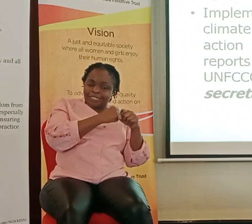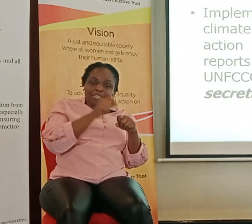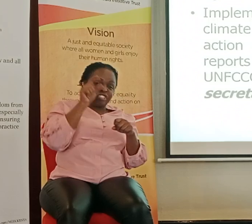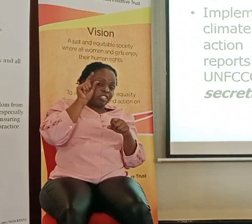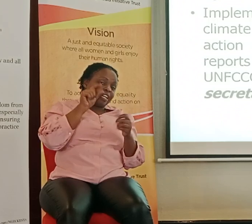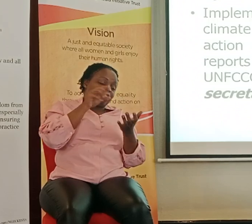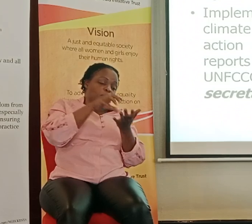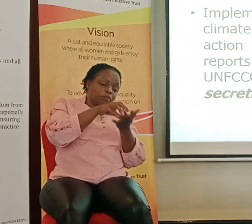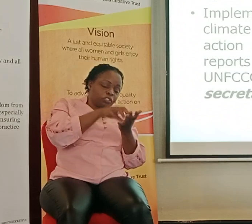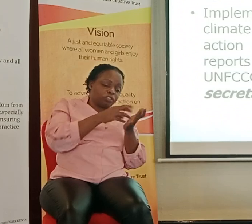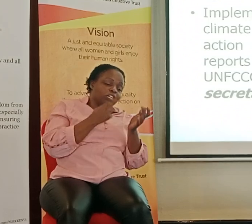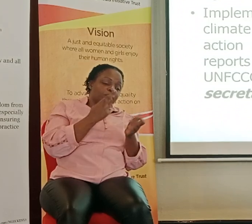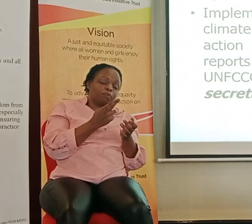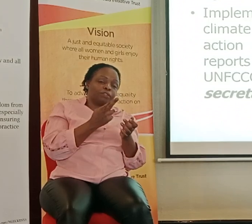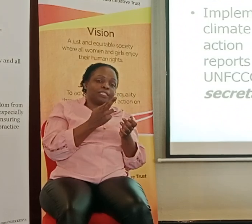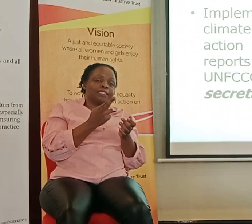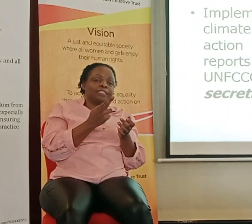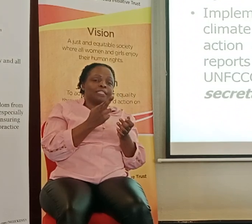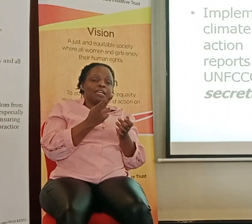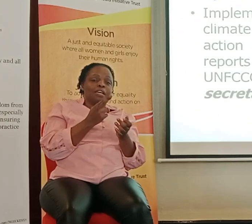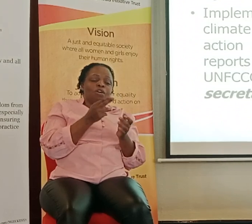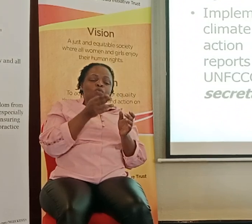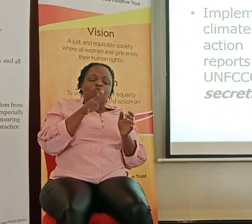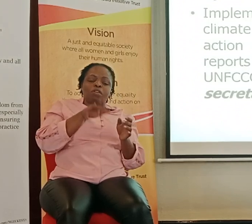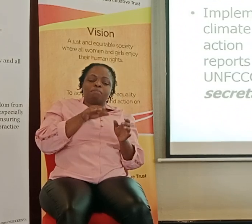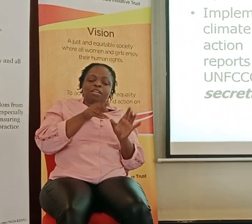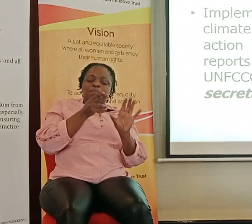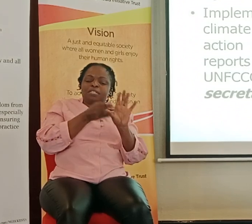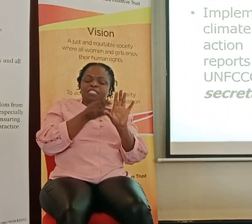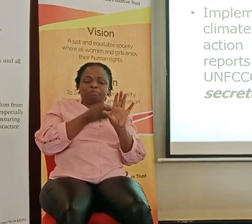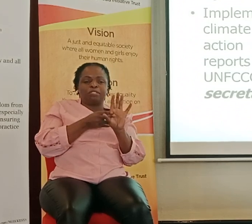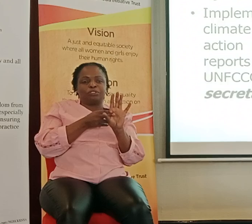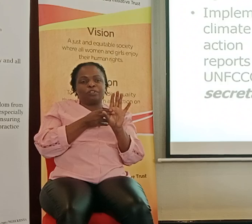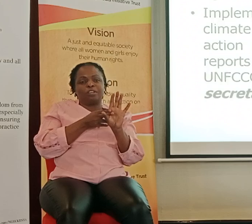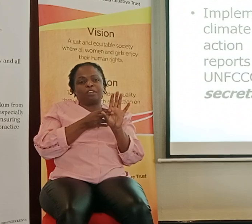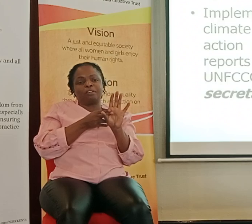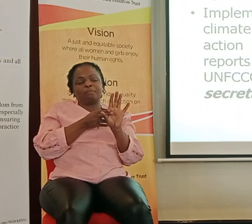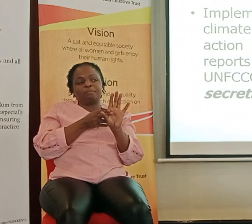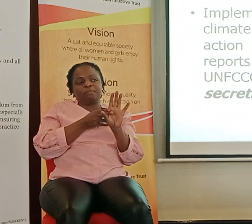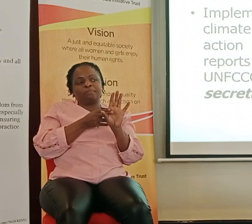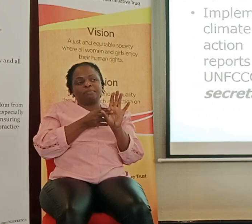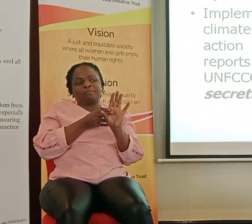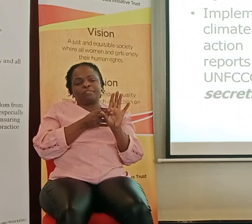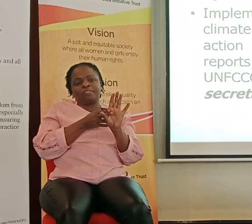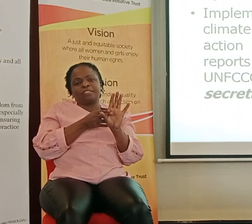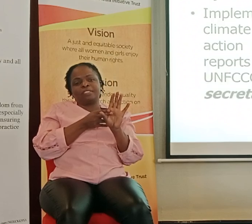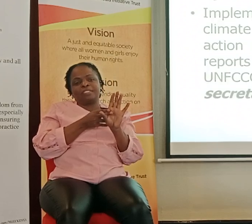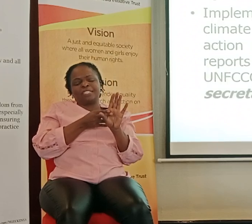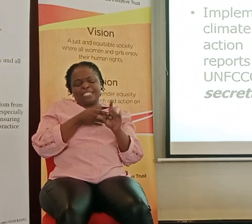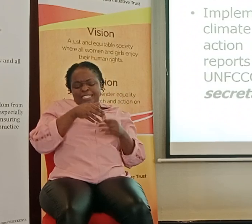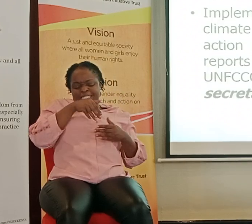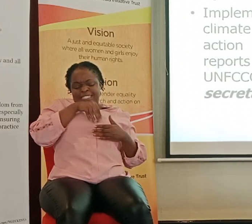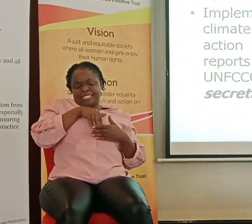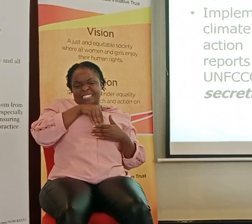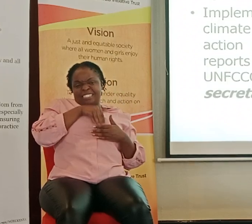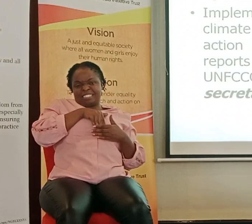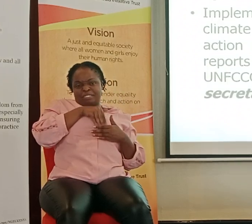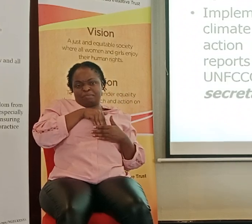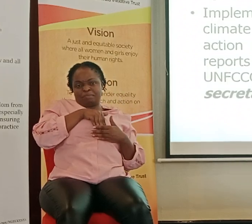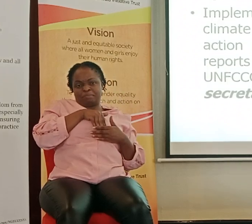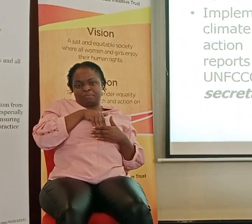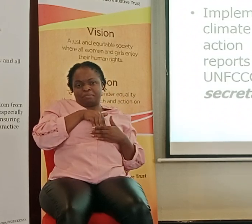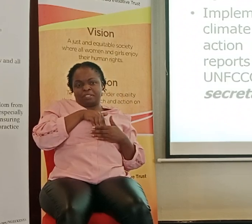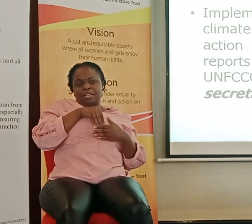report, participation of women is more inborn at